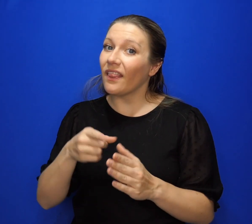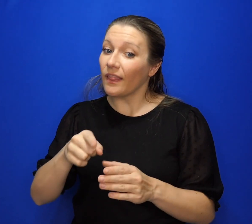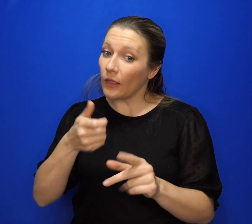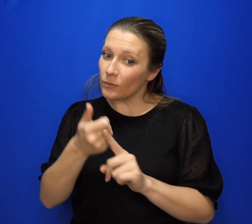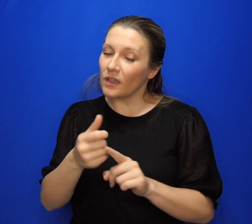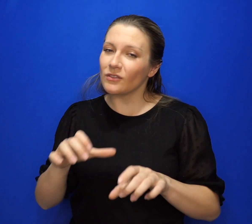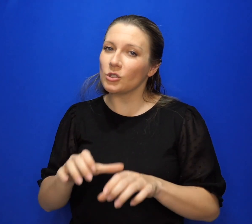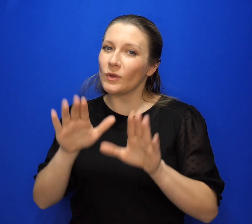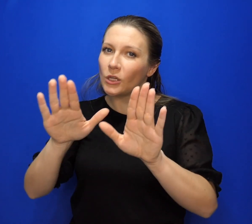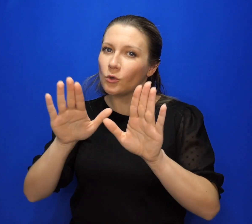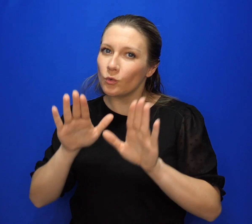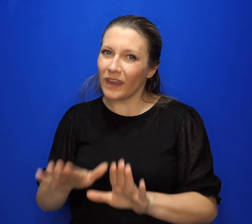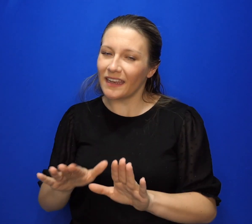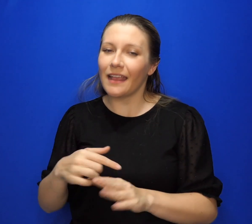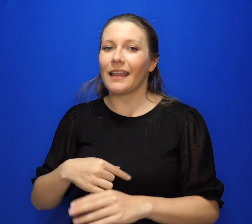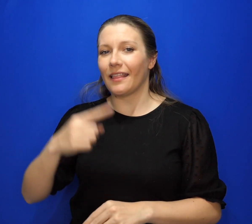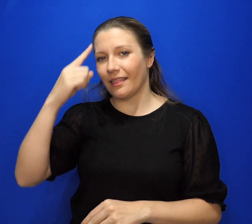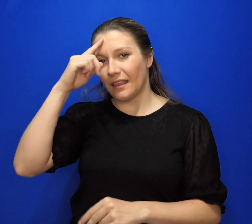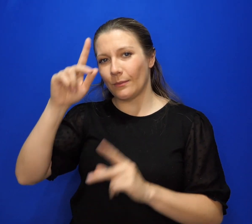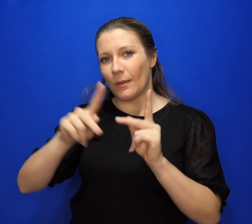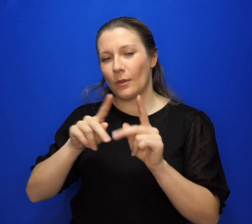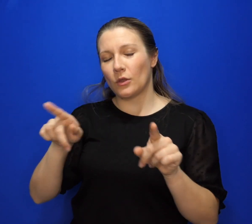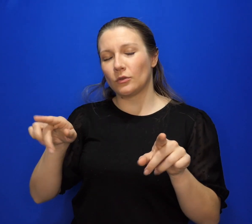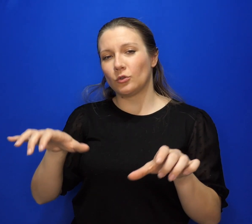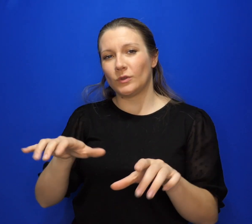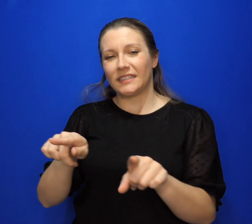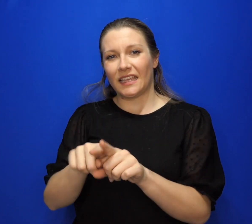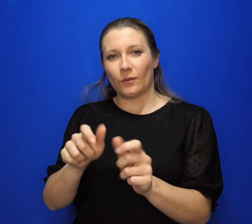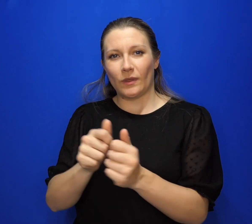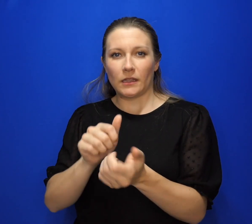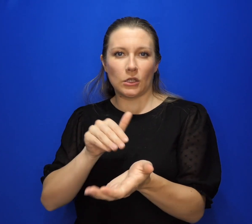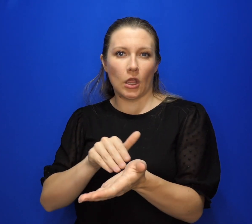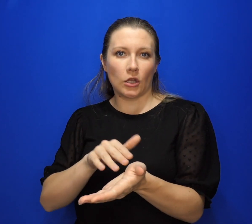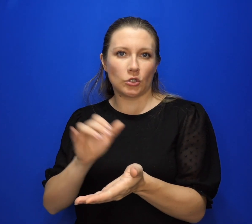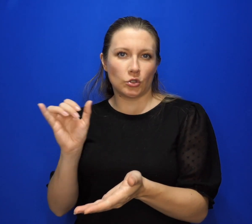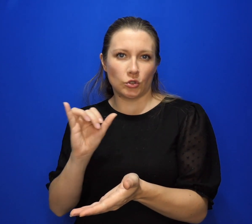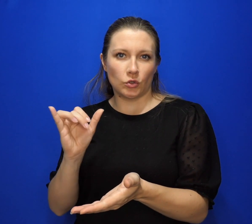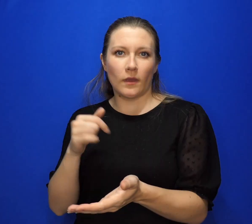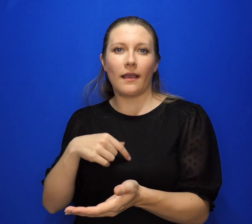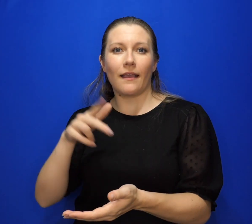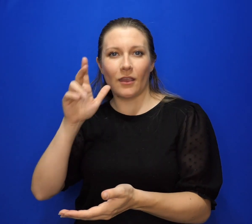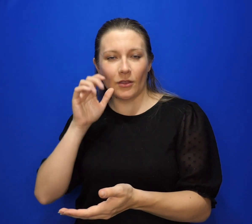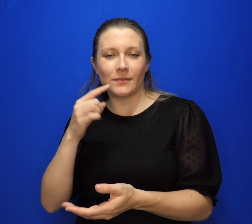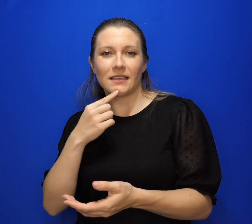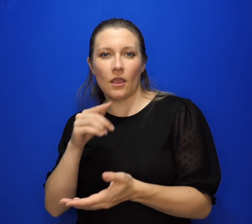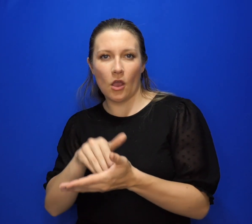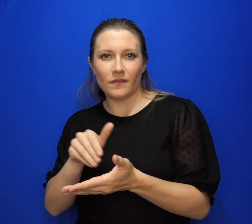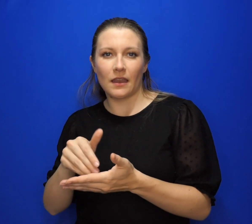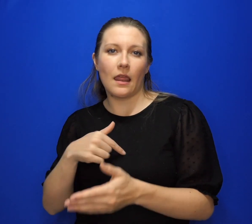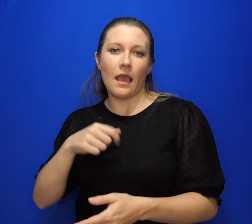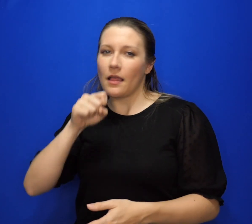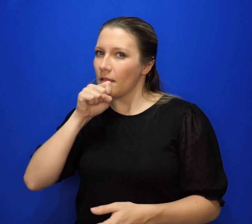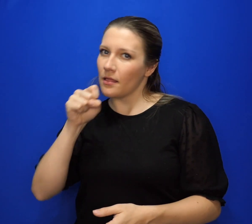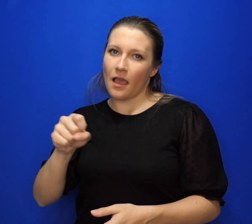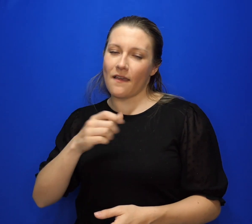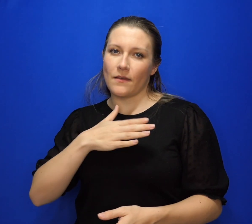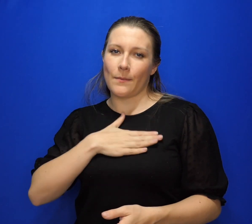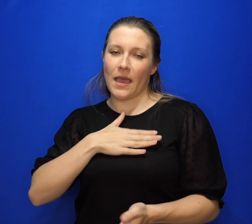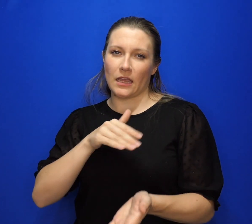do that with doctors a lot too. Mm-hmm. I hear them say all the time, I love my doctor. You have no idea